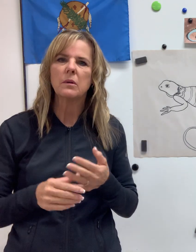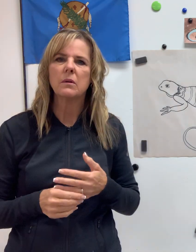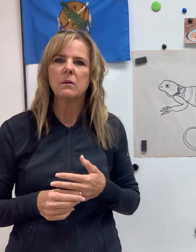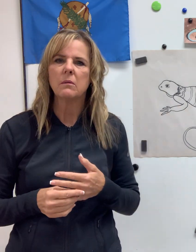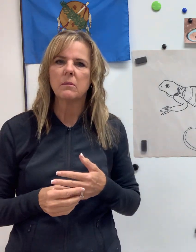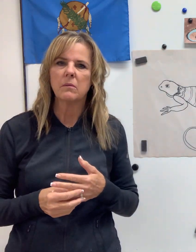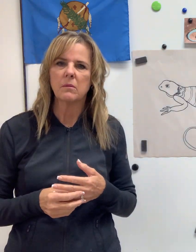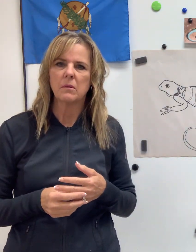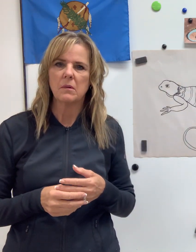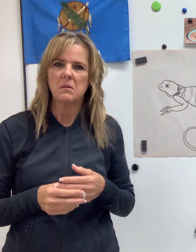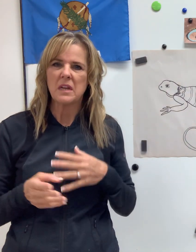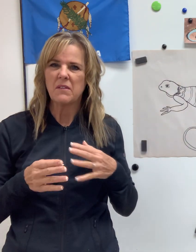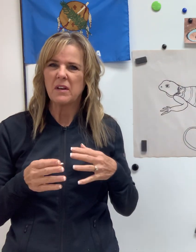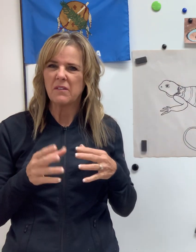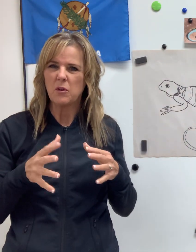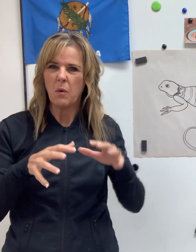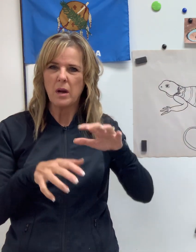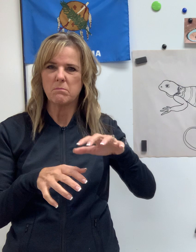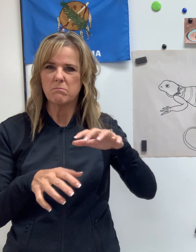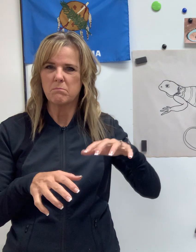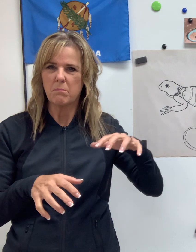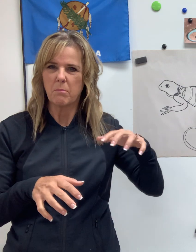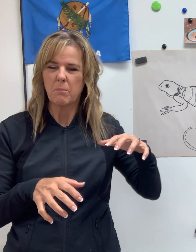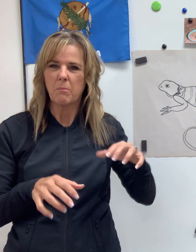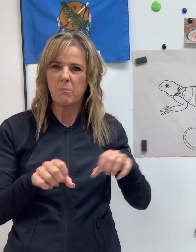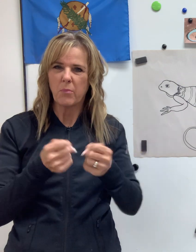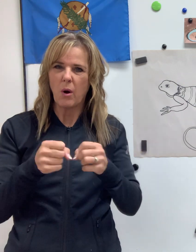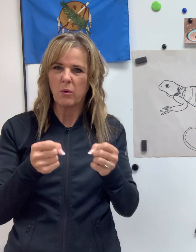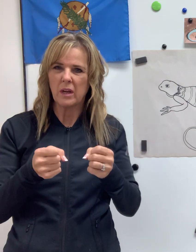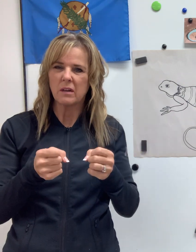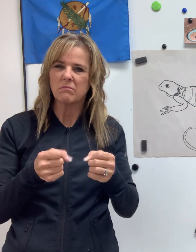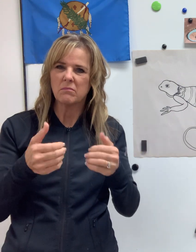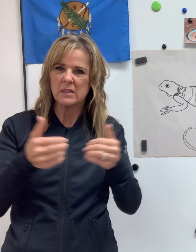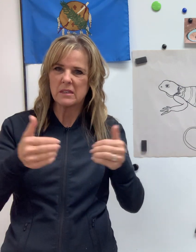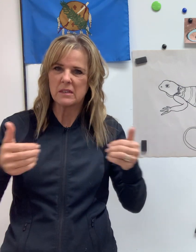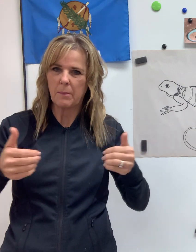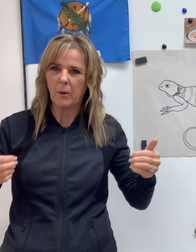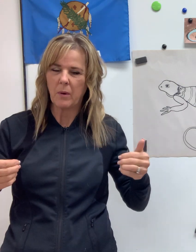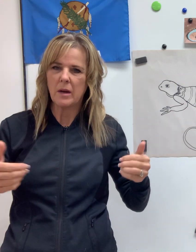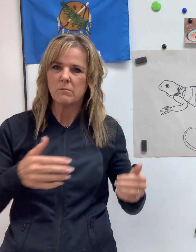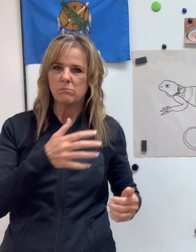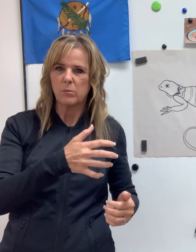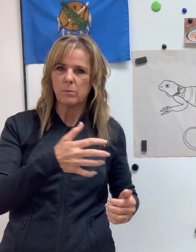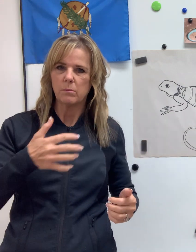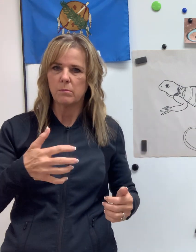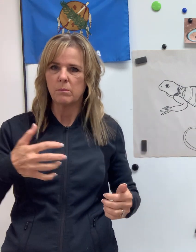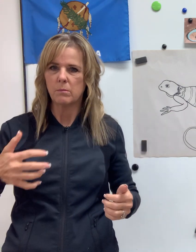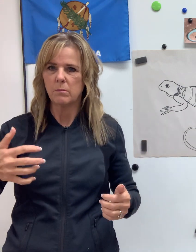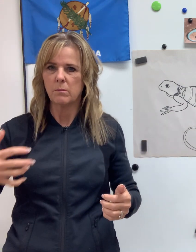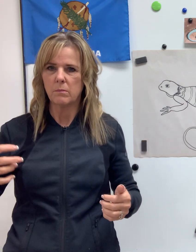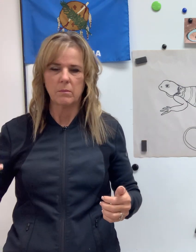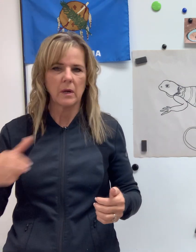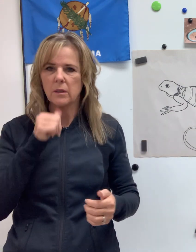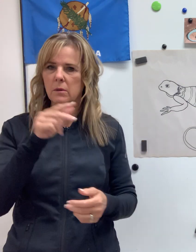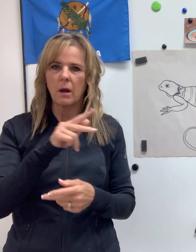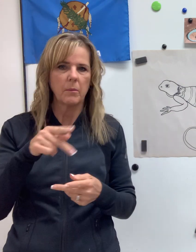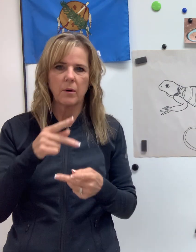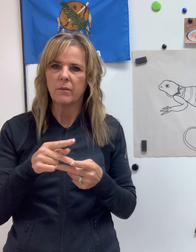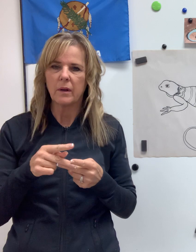if you want to make them broken a little bit, I can make them broken to show they're certainly not